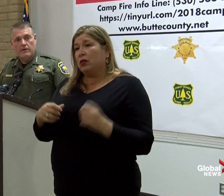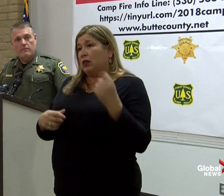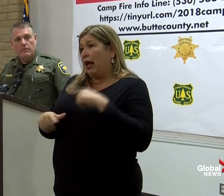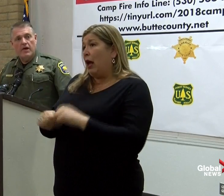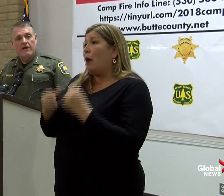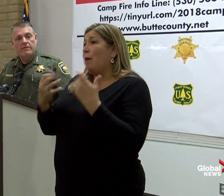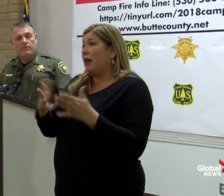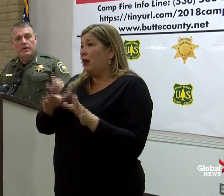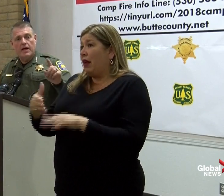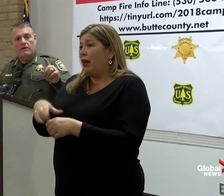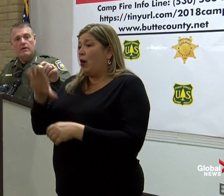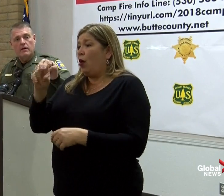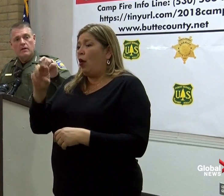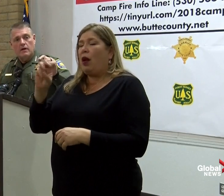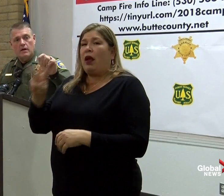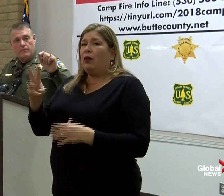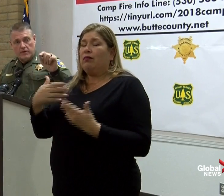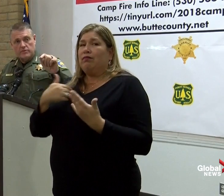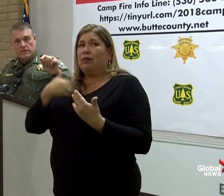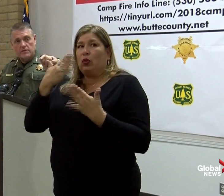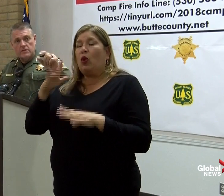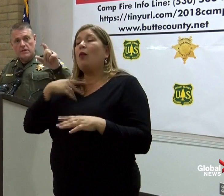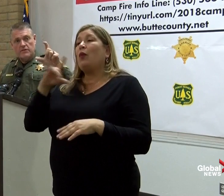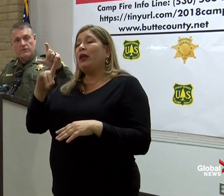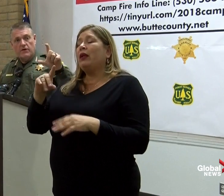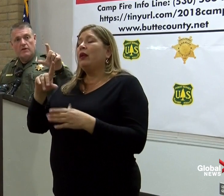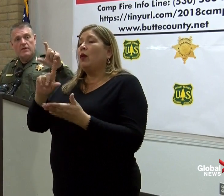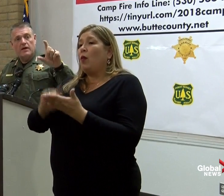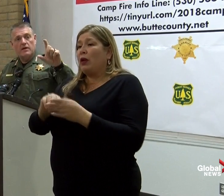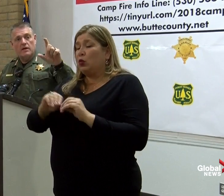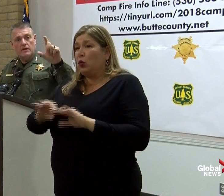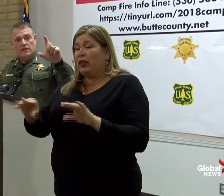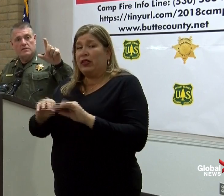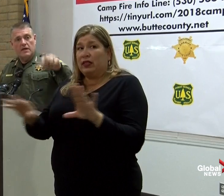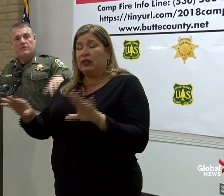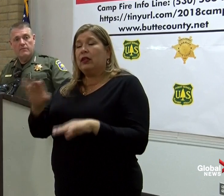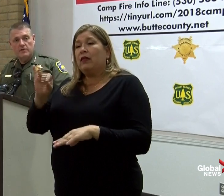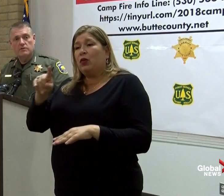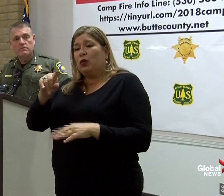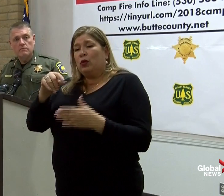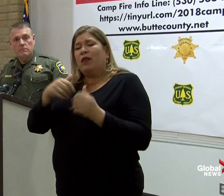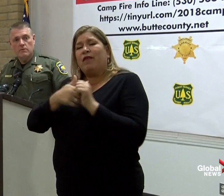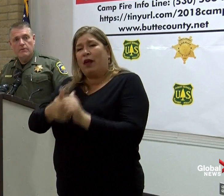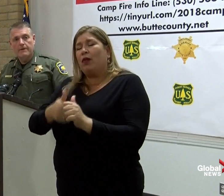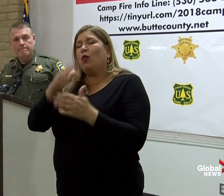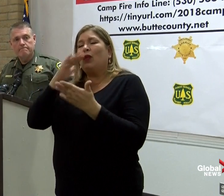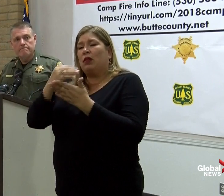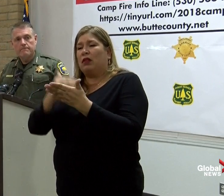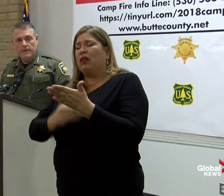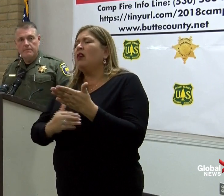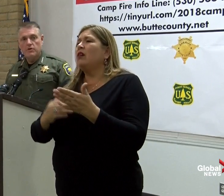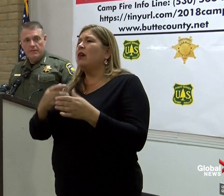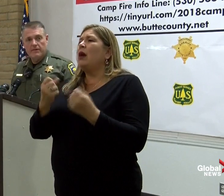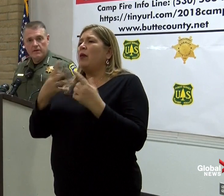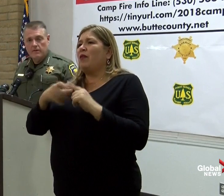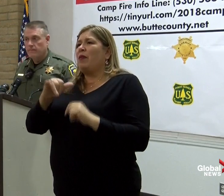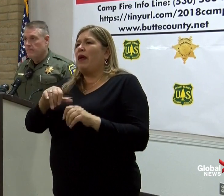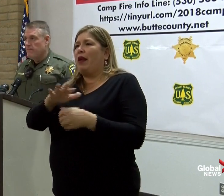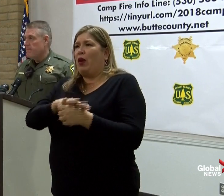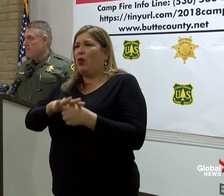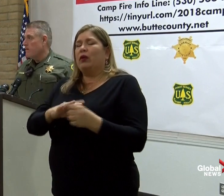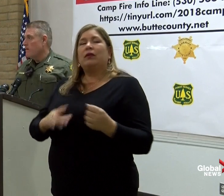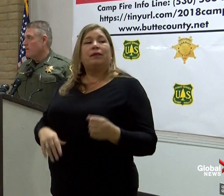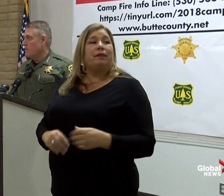right now, I don't, but we have been putting out press releases, and if you follow that, it lists that information. Okay? Yep, you bet, thank